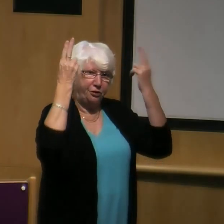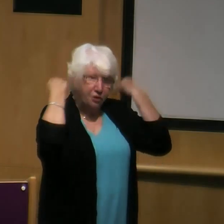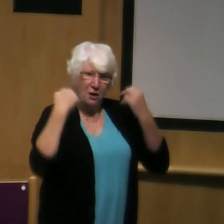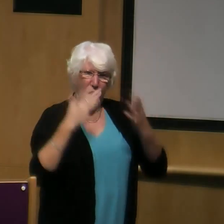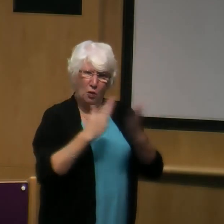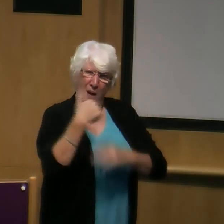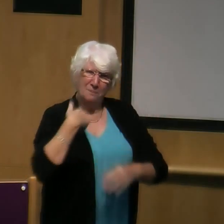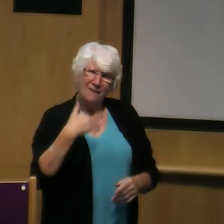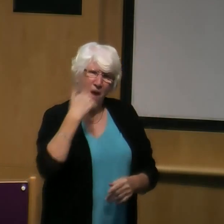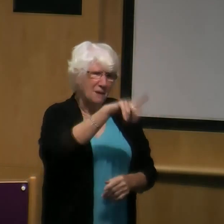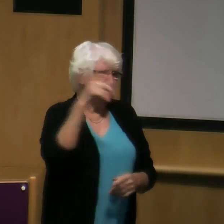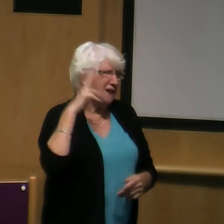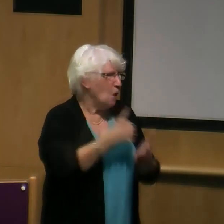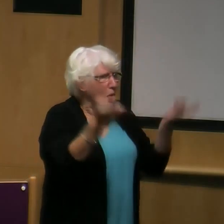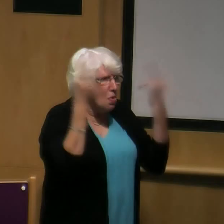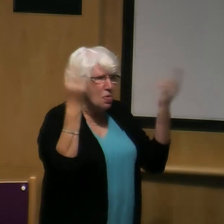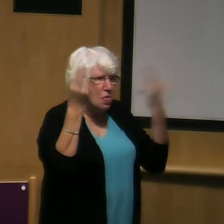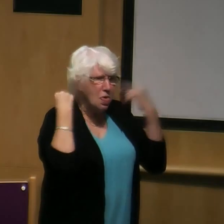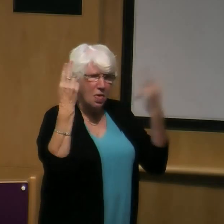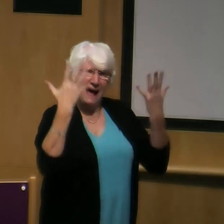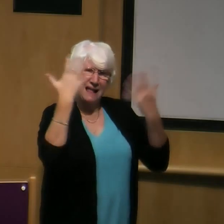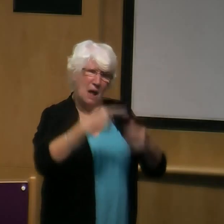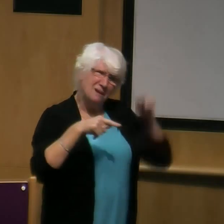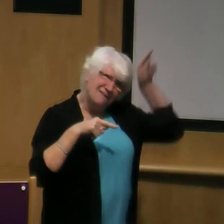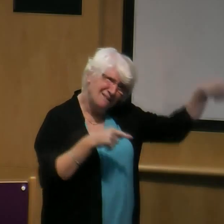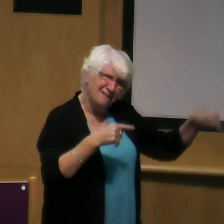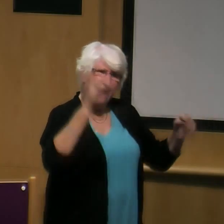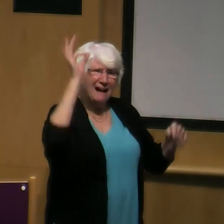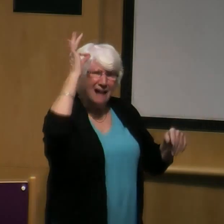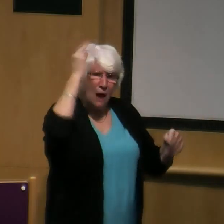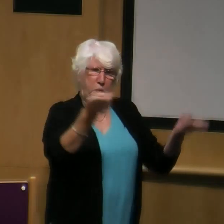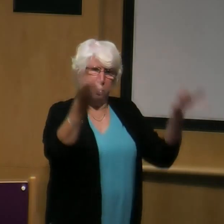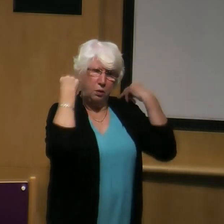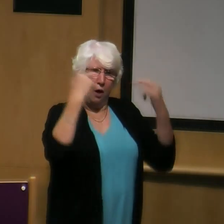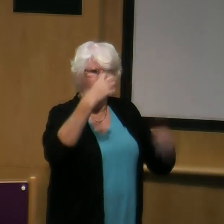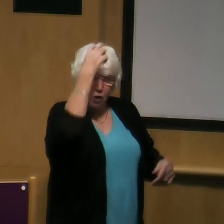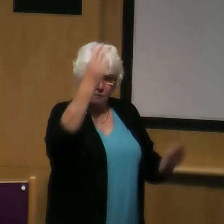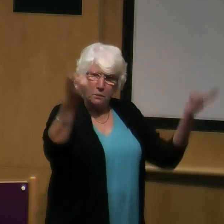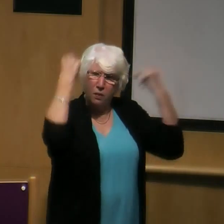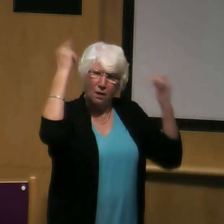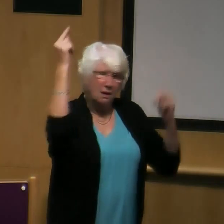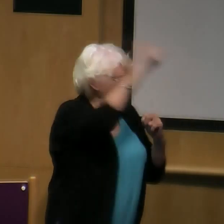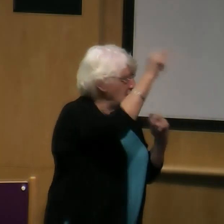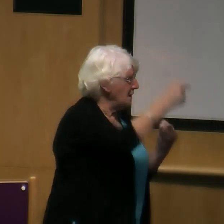you know, it is written in the law. It is really important that we do take this opportunity to speak to our